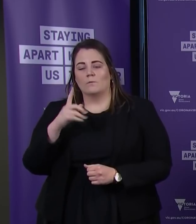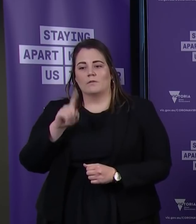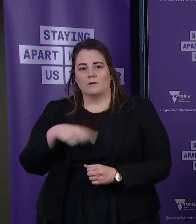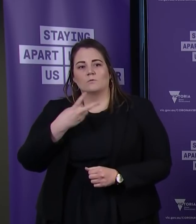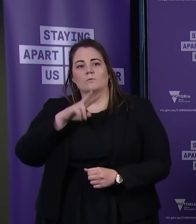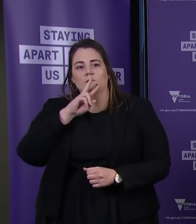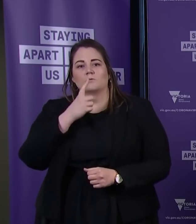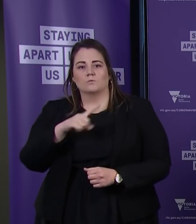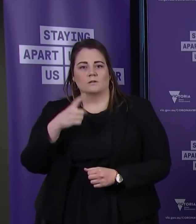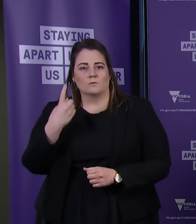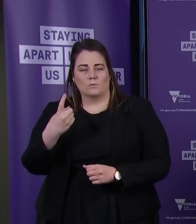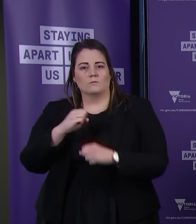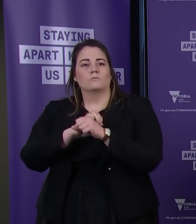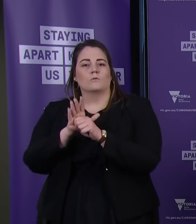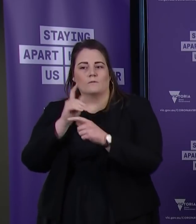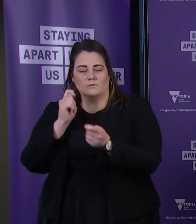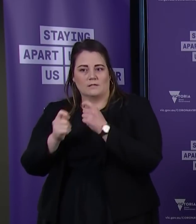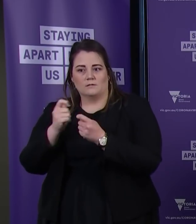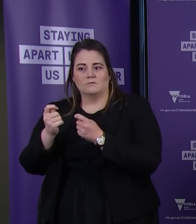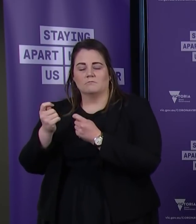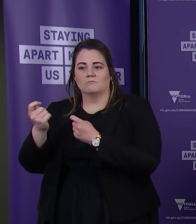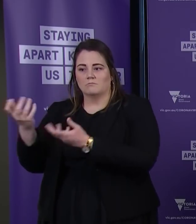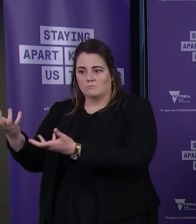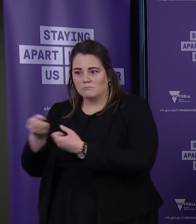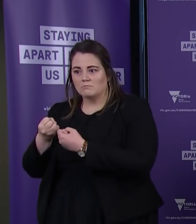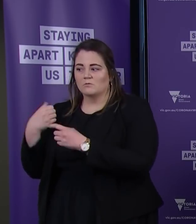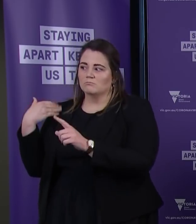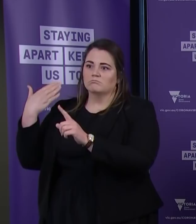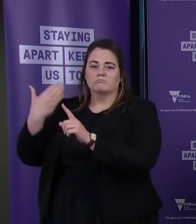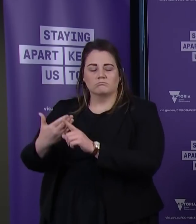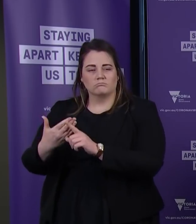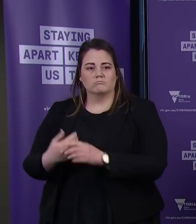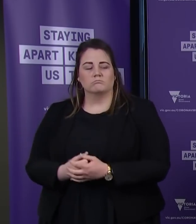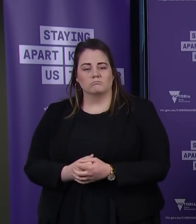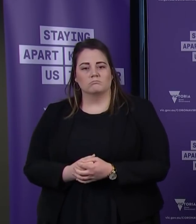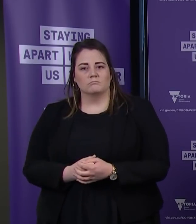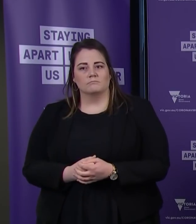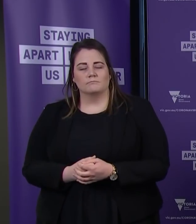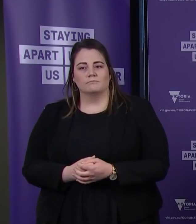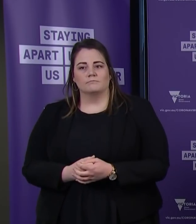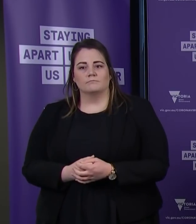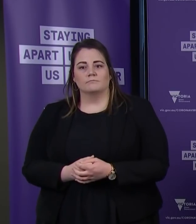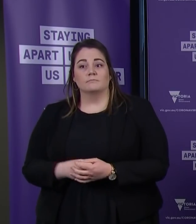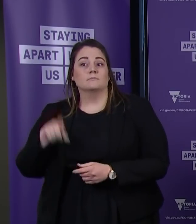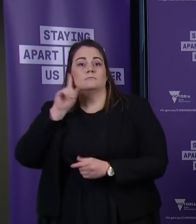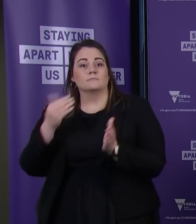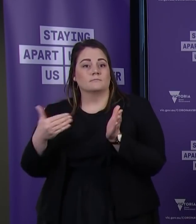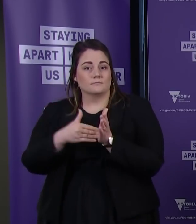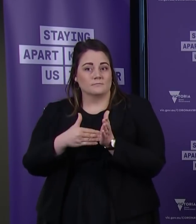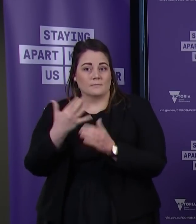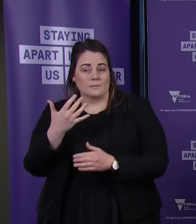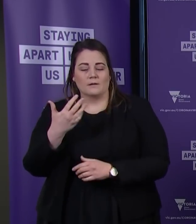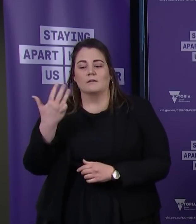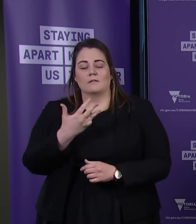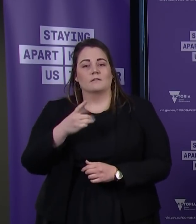3,174,221 coronavirus test results over the course of the pandemic, which in the past 24 hours has been an increase of